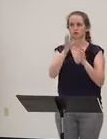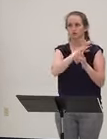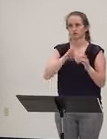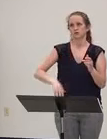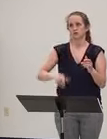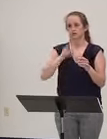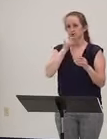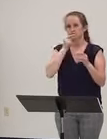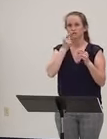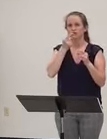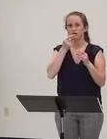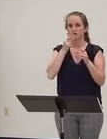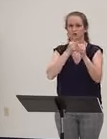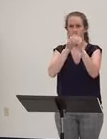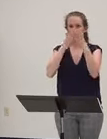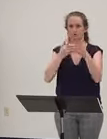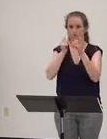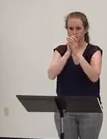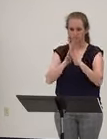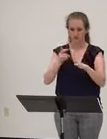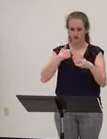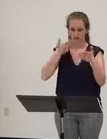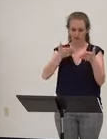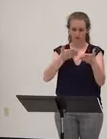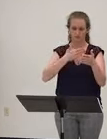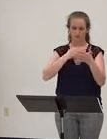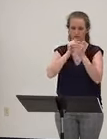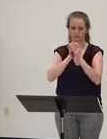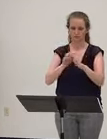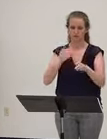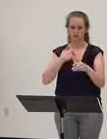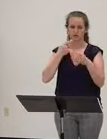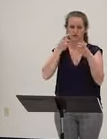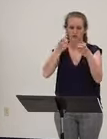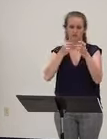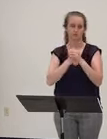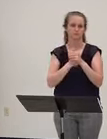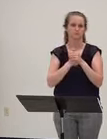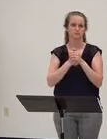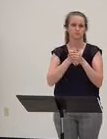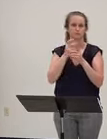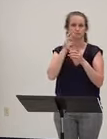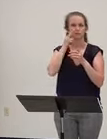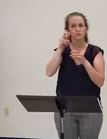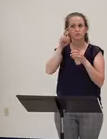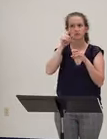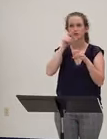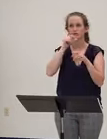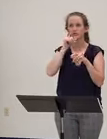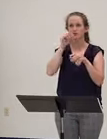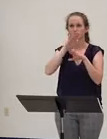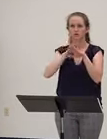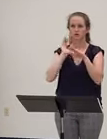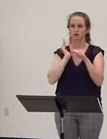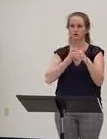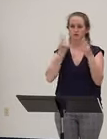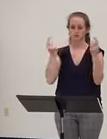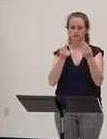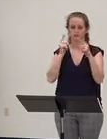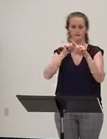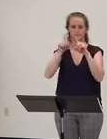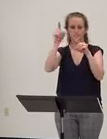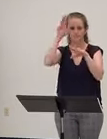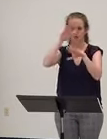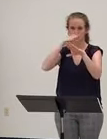who said to your apostles, Peace I leave you, my peace I give you, look not on our sins, but